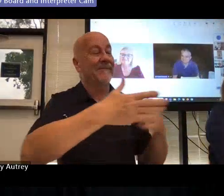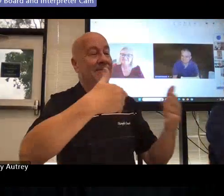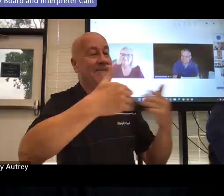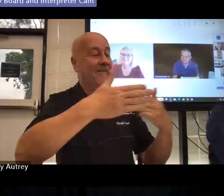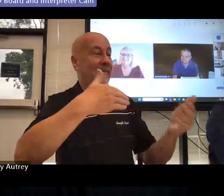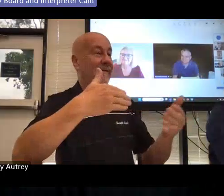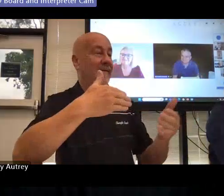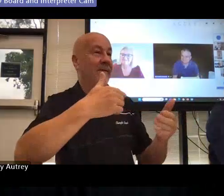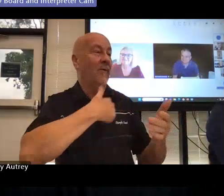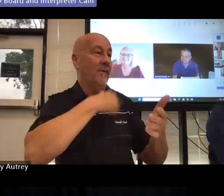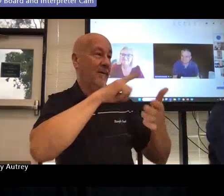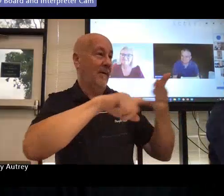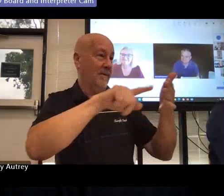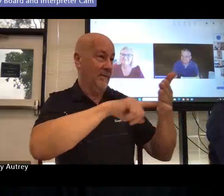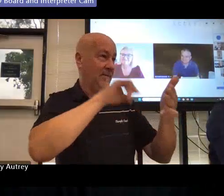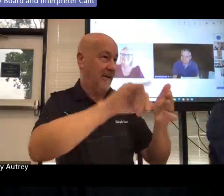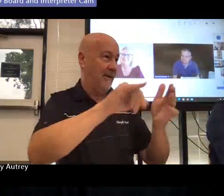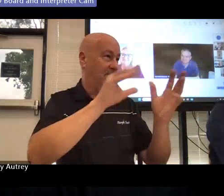kidding.